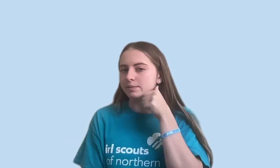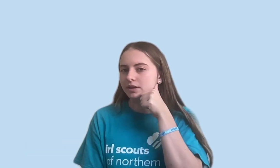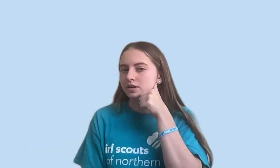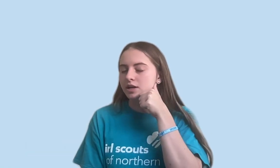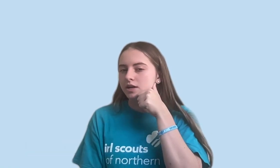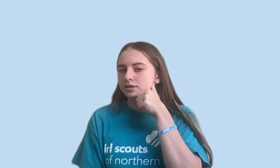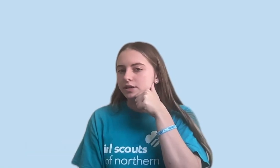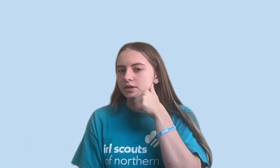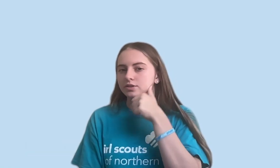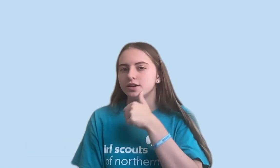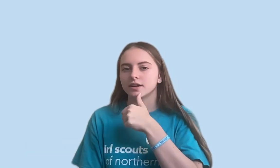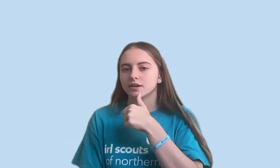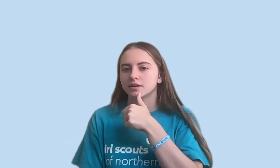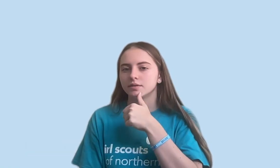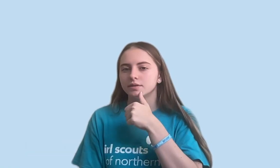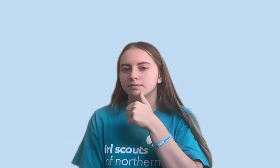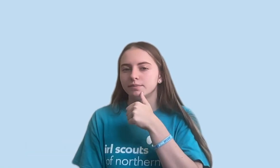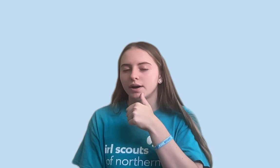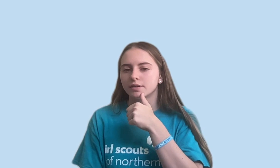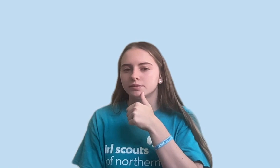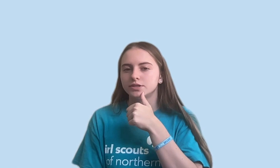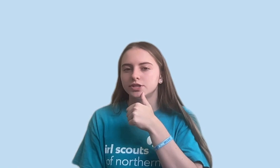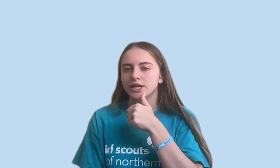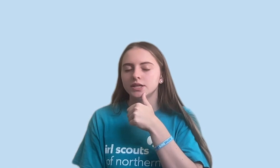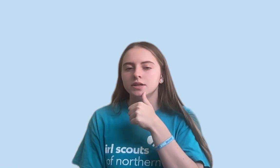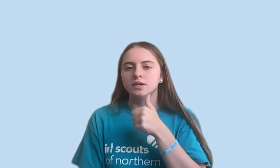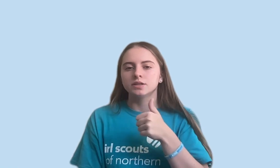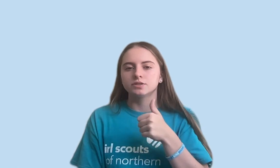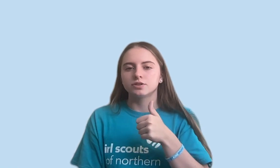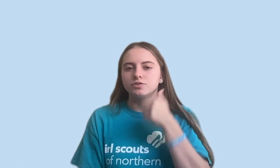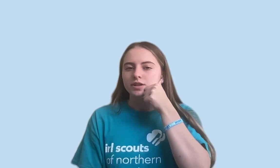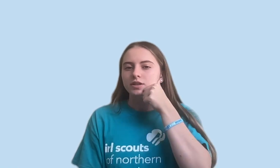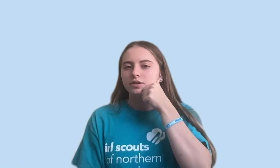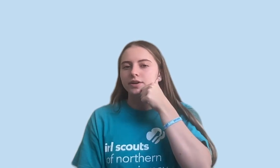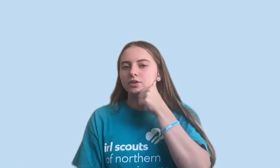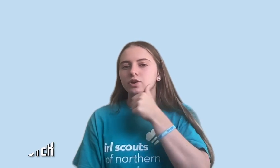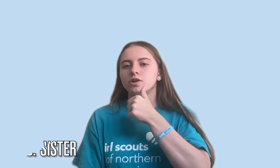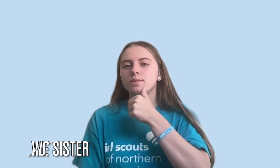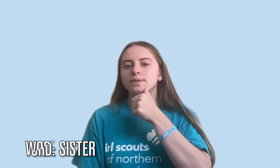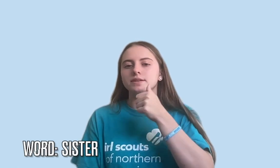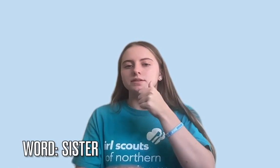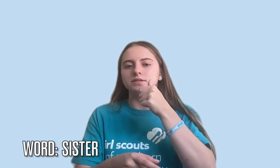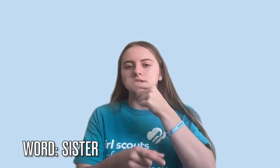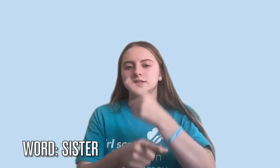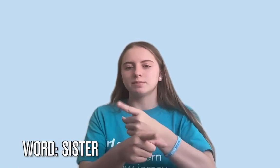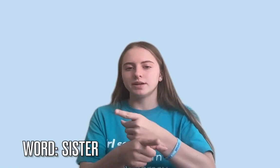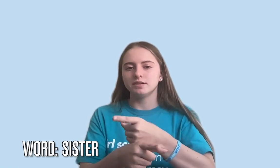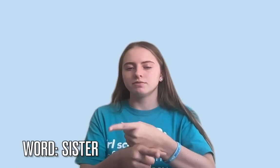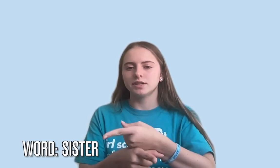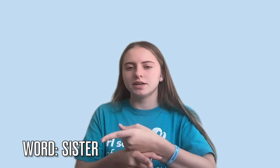your ear to your bottom chin. So you can either go like girl plus sibling related